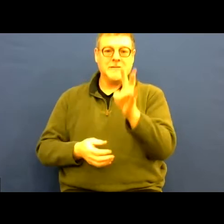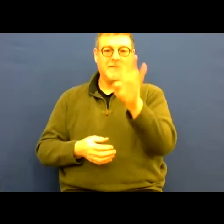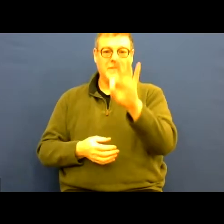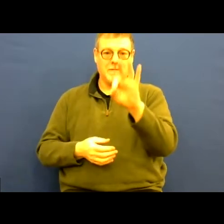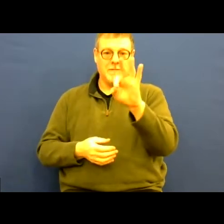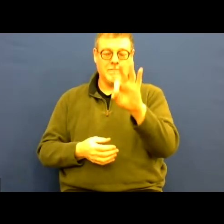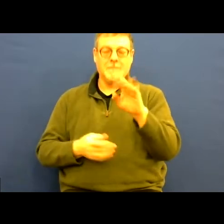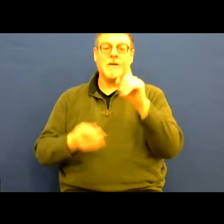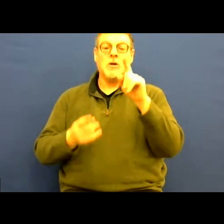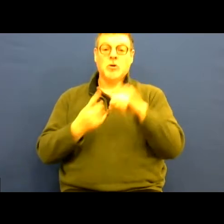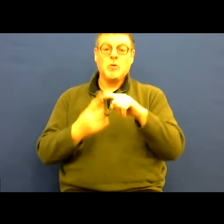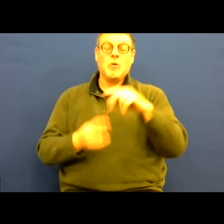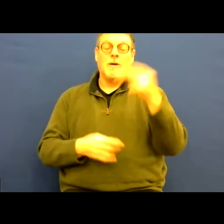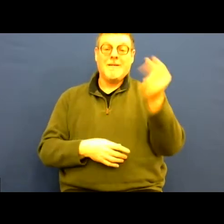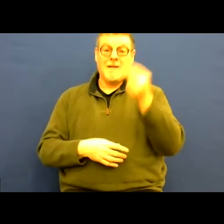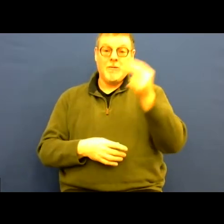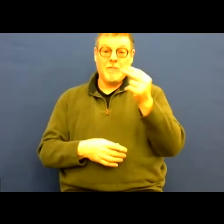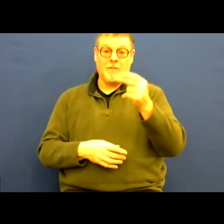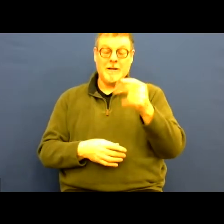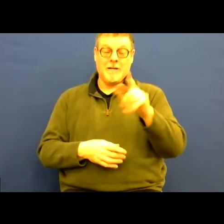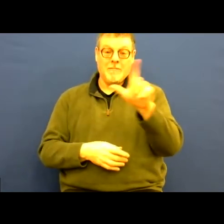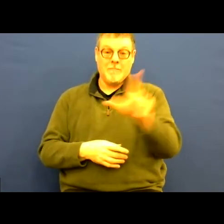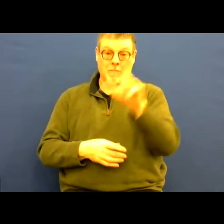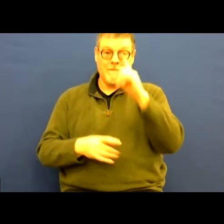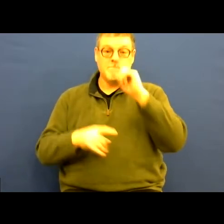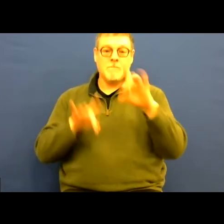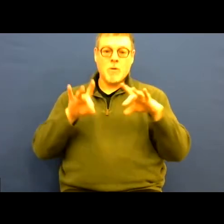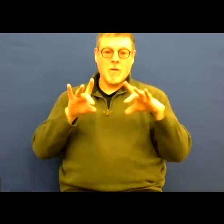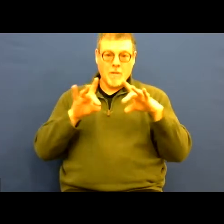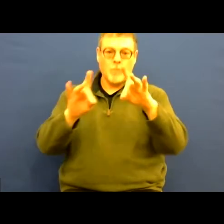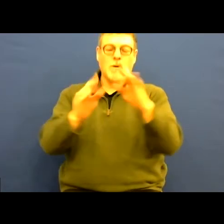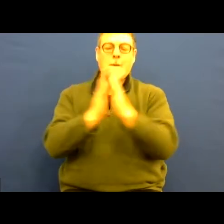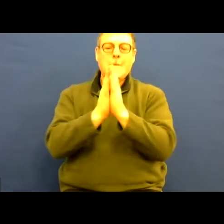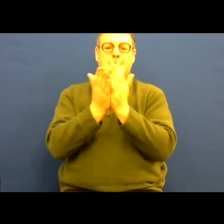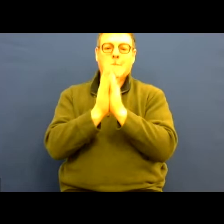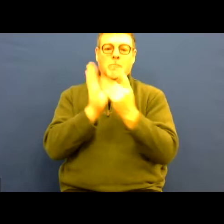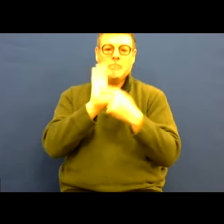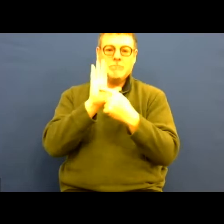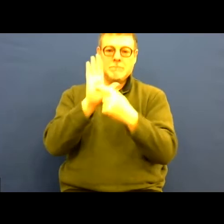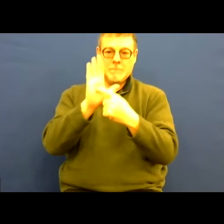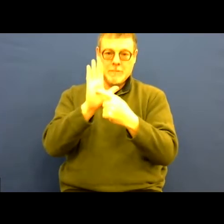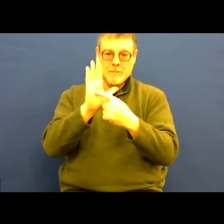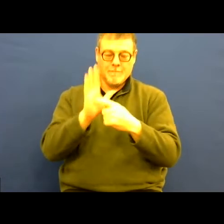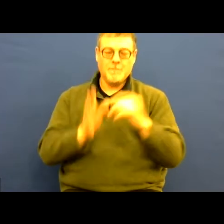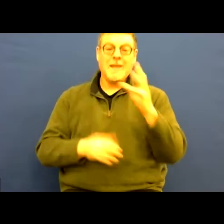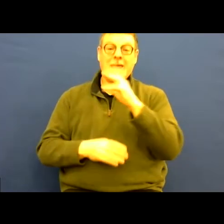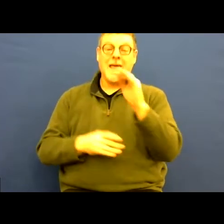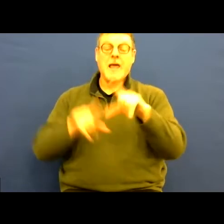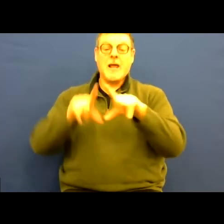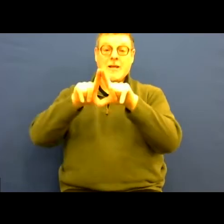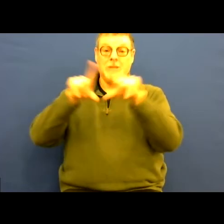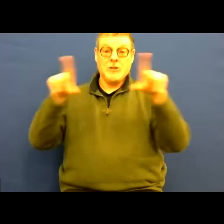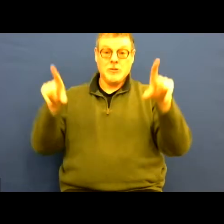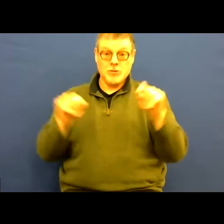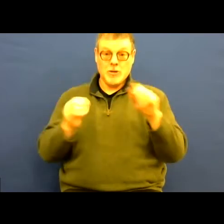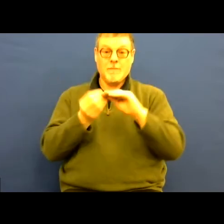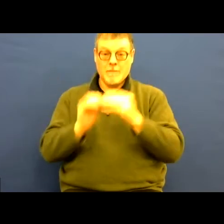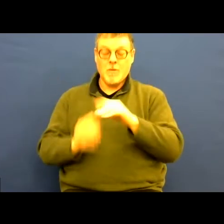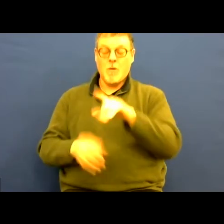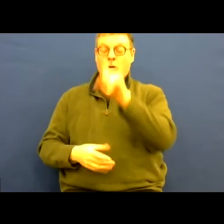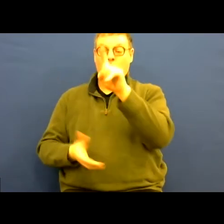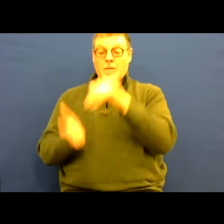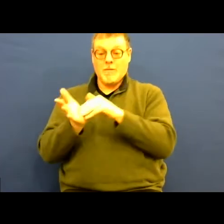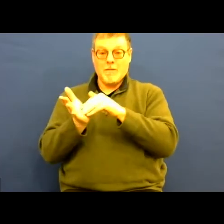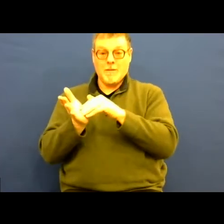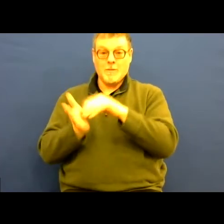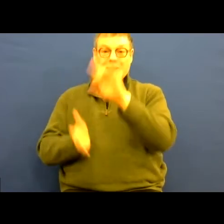$1,088.79 to the Henrietta Public Library for the acquisition of a book display unit. And whereas a check in the amount of